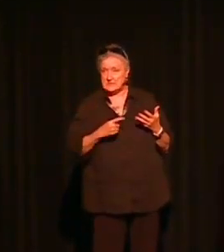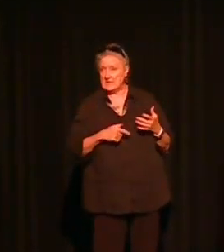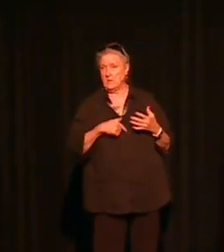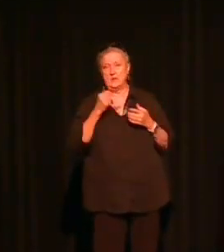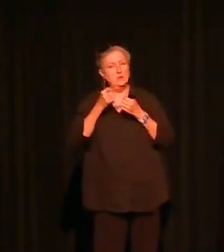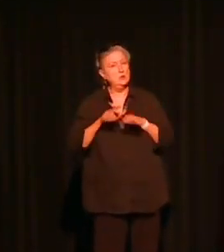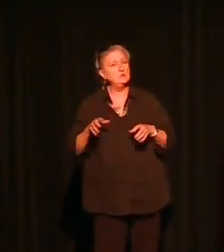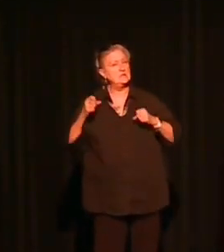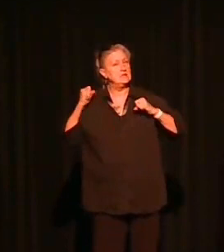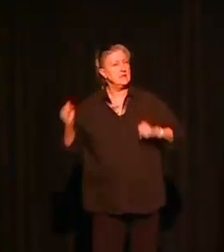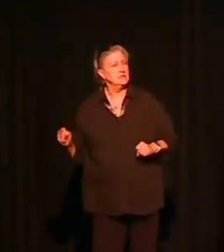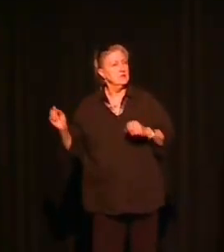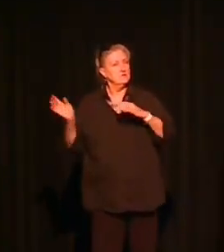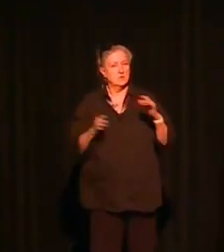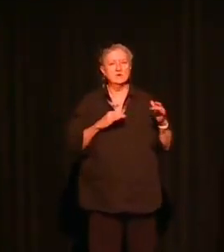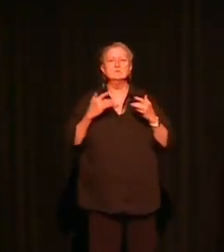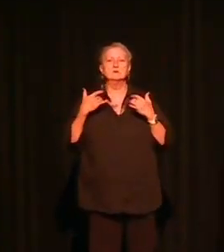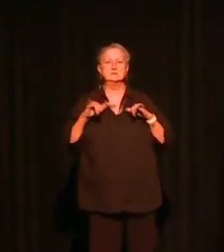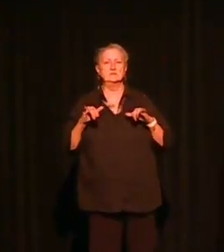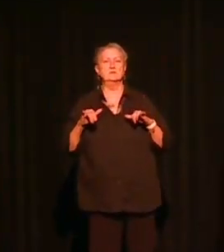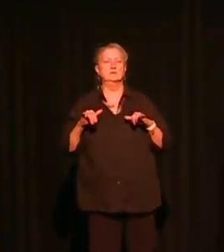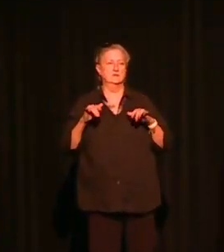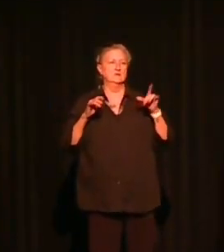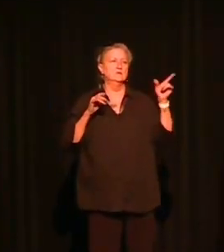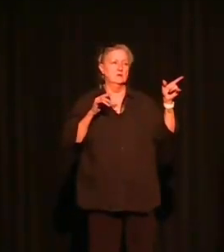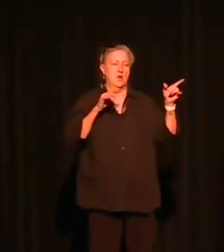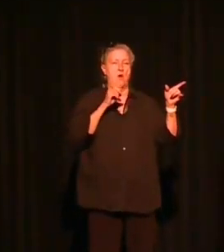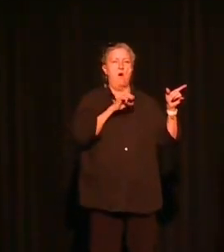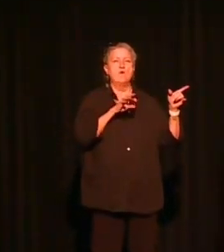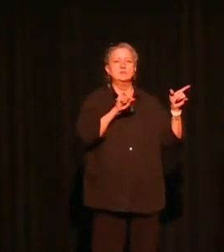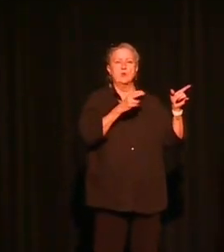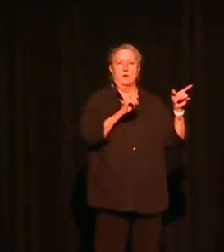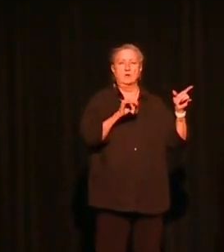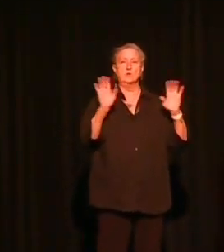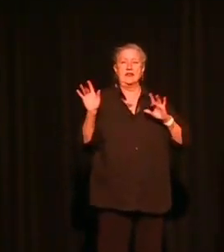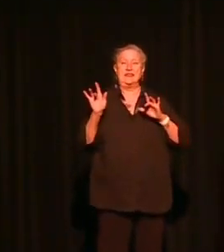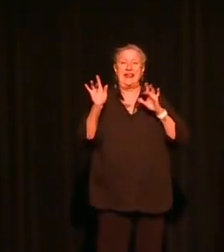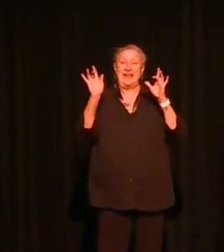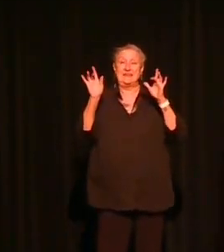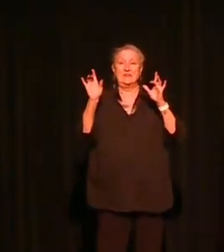intensity of those winds, but we will remain offshore under a light Santa Ana